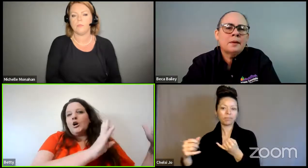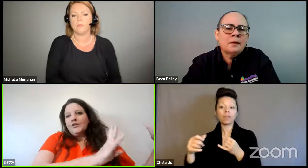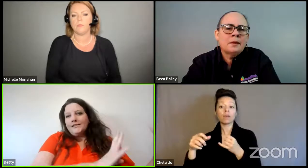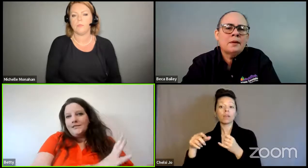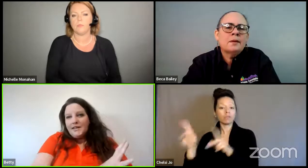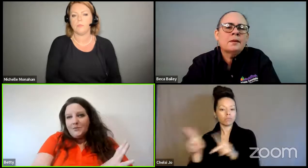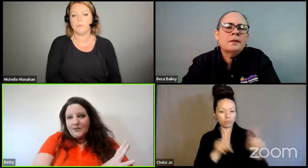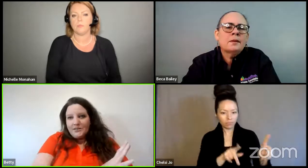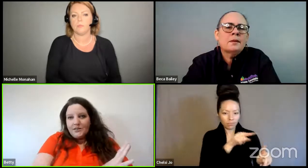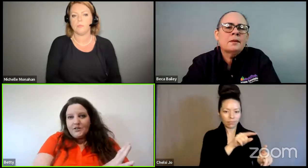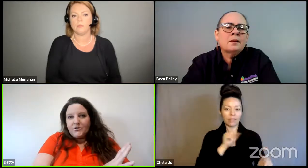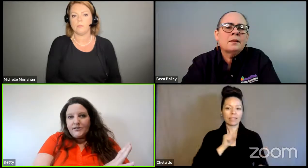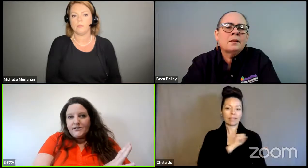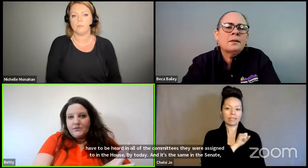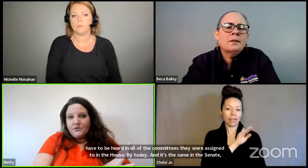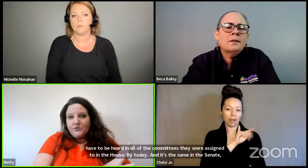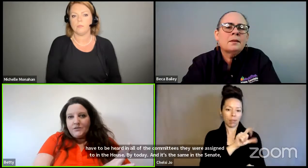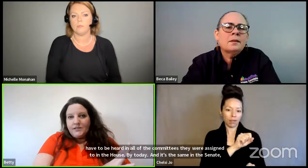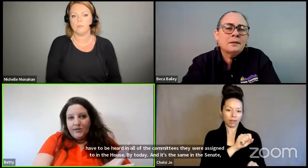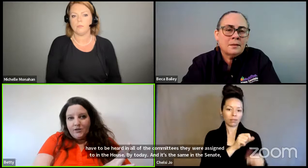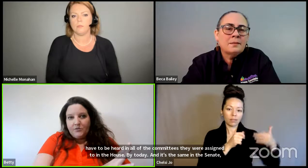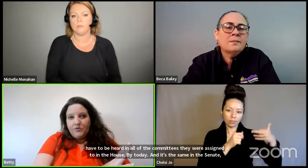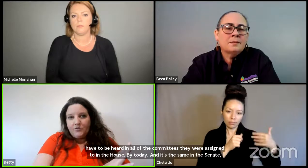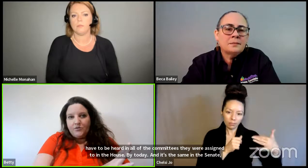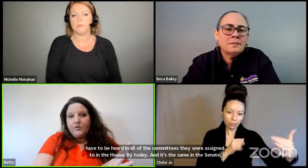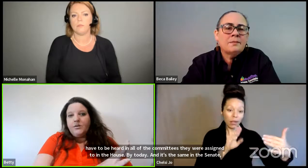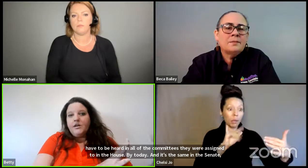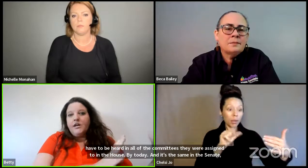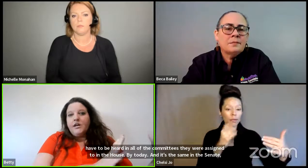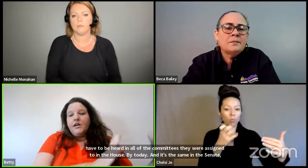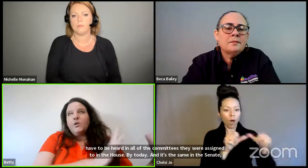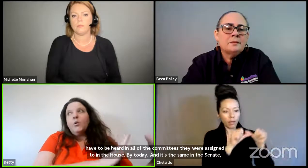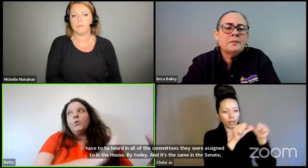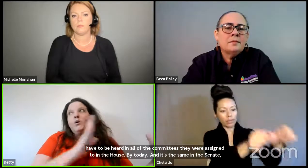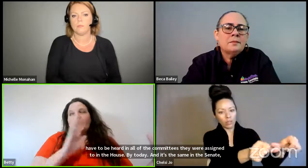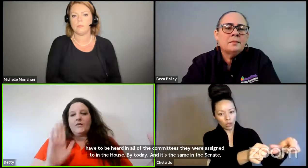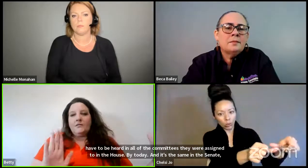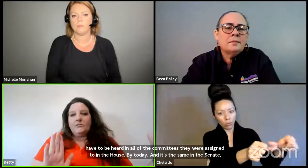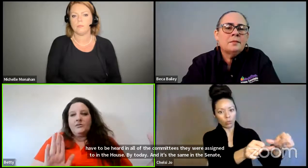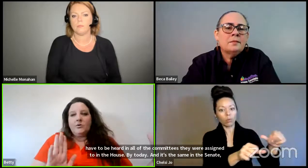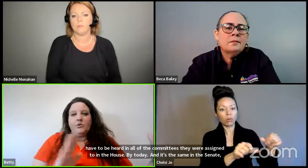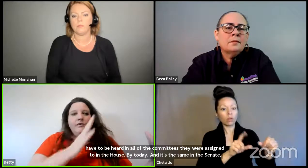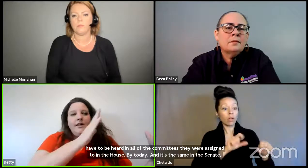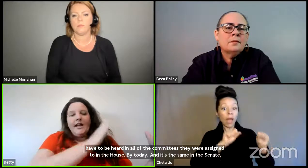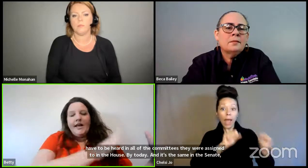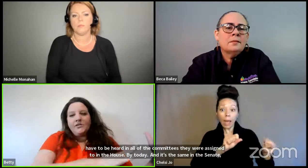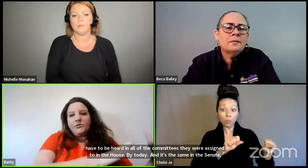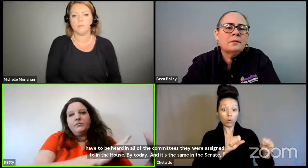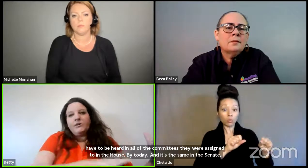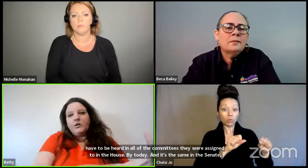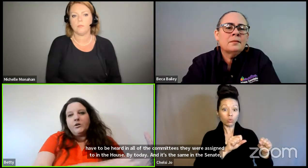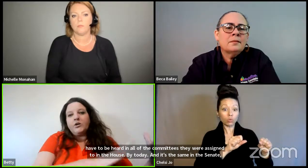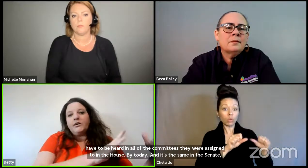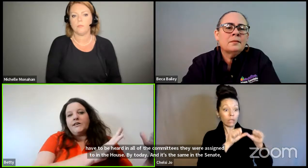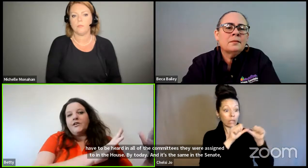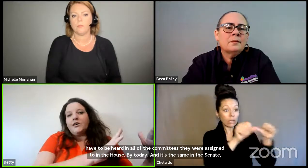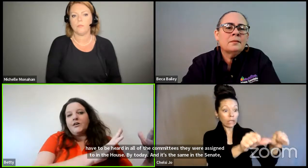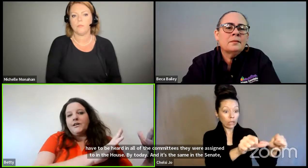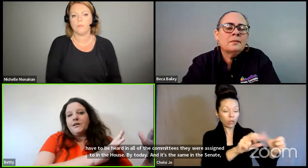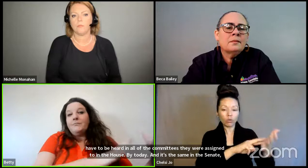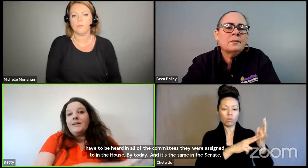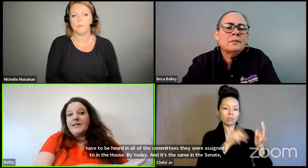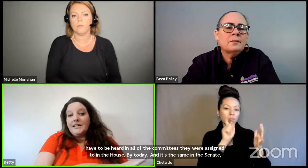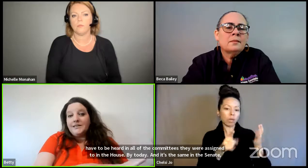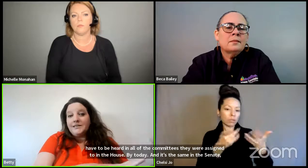Senate. All the Senate bills that are going to continue to move through, in order for them to move, had to have been heard in